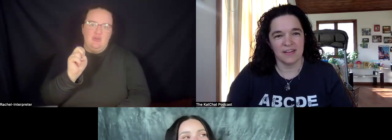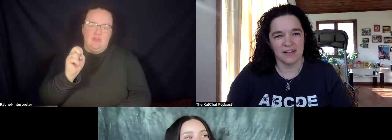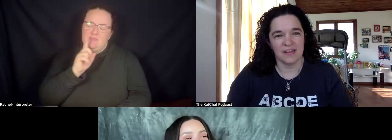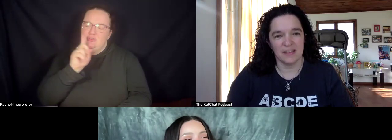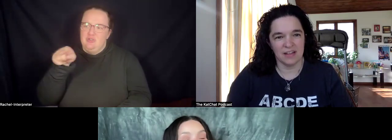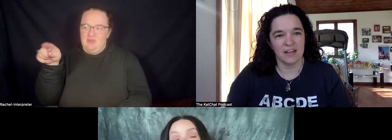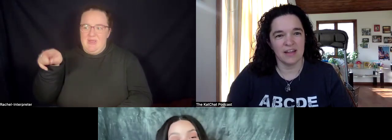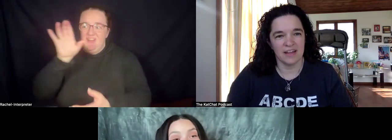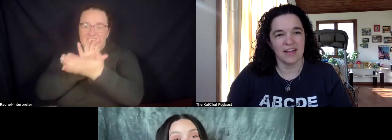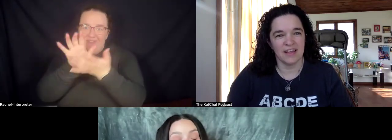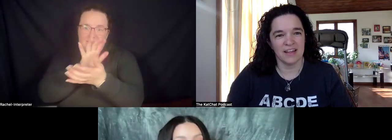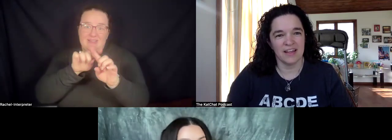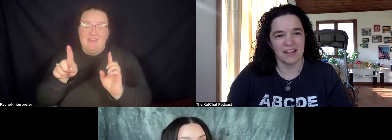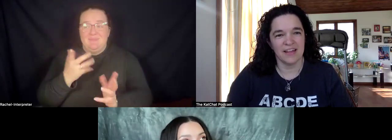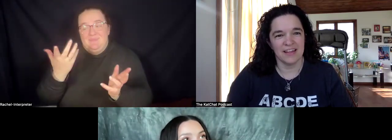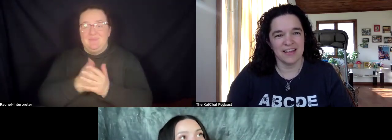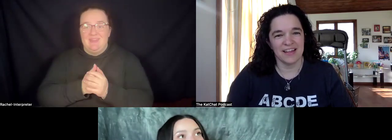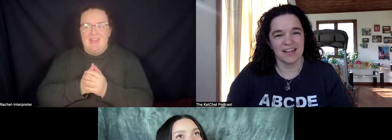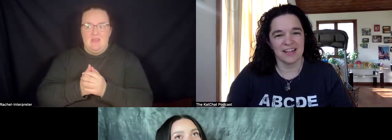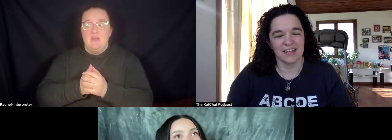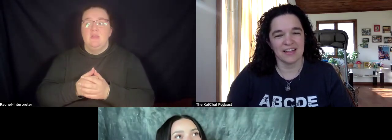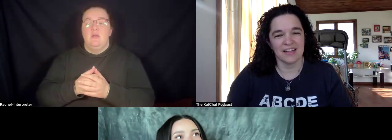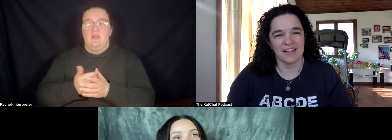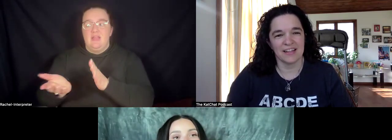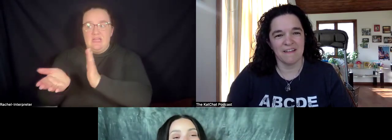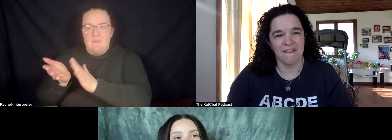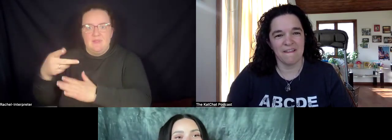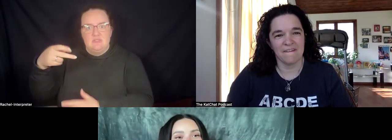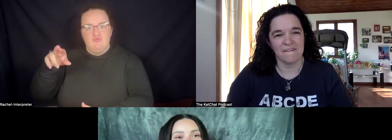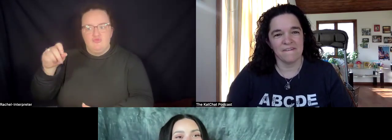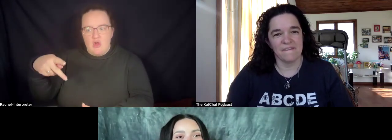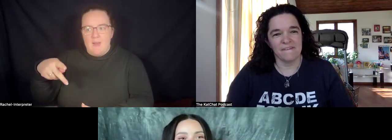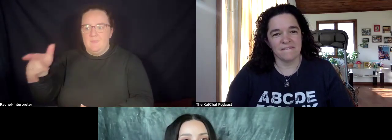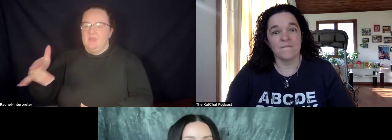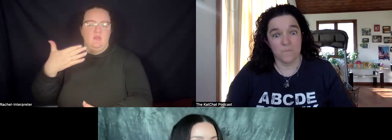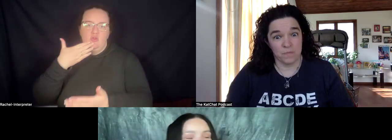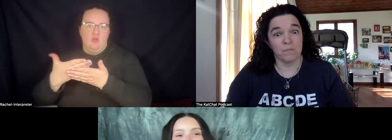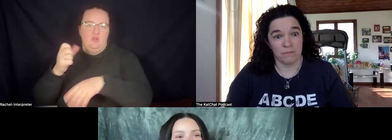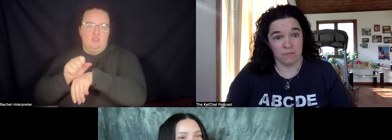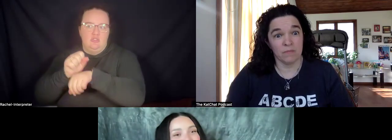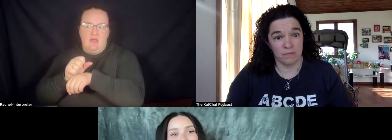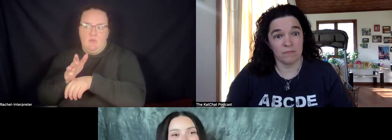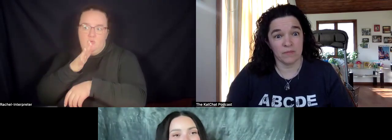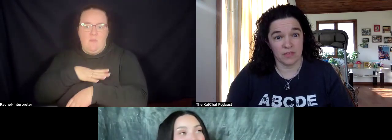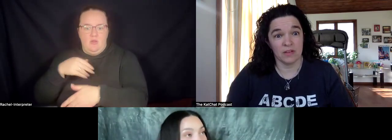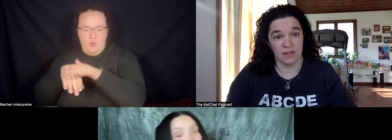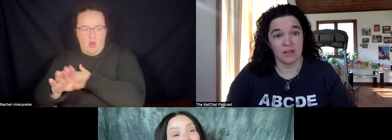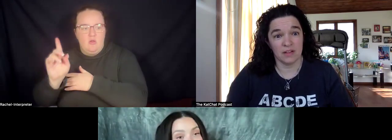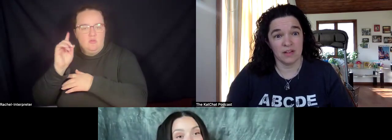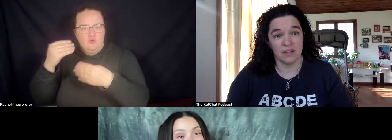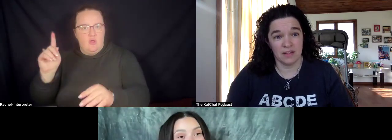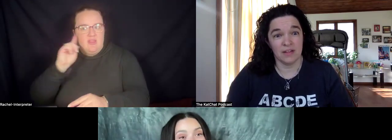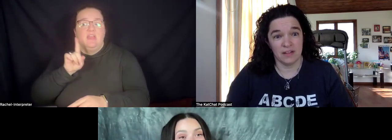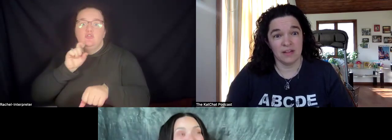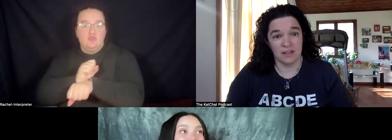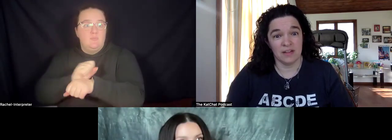But yeah, that's compliments to their work, is that a woman walked in the store thinking it was a real